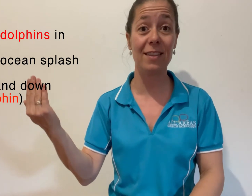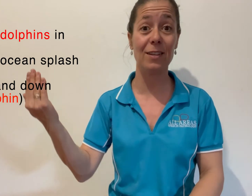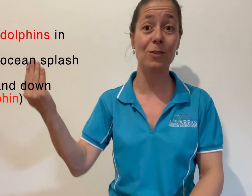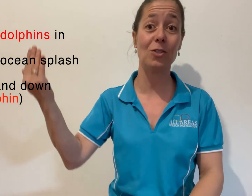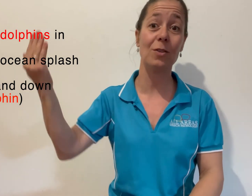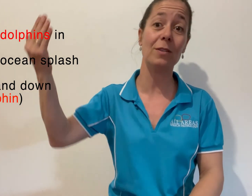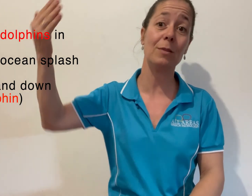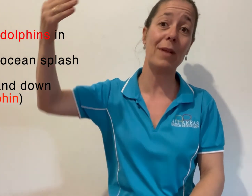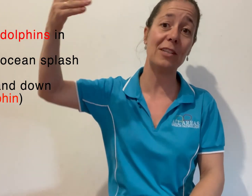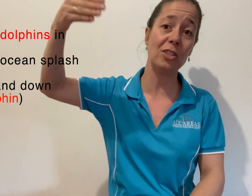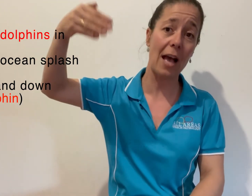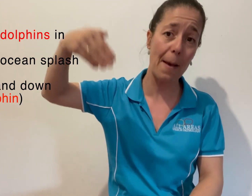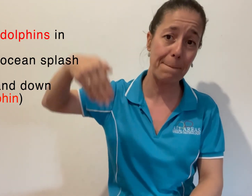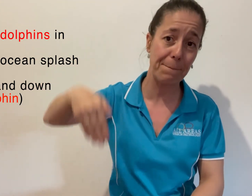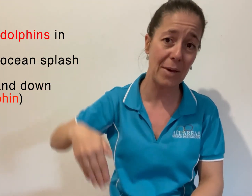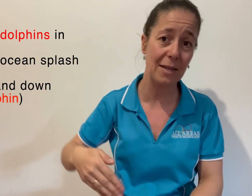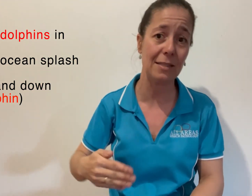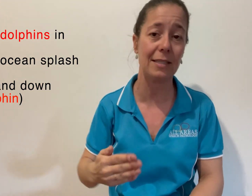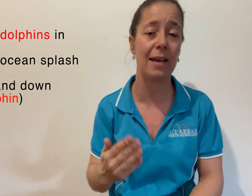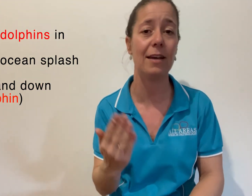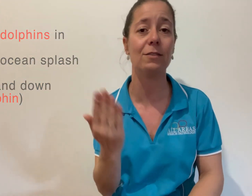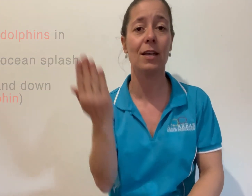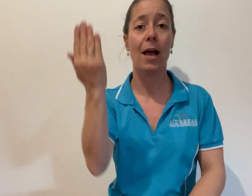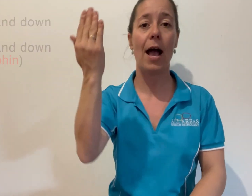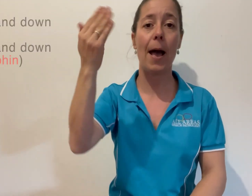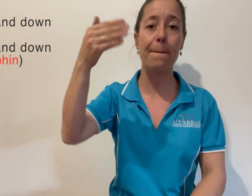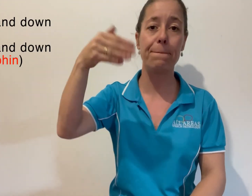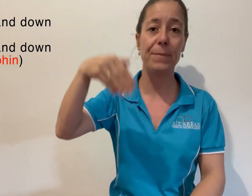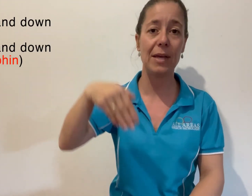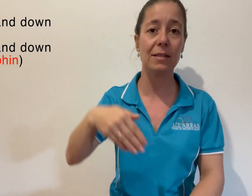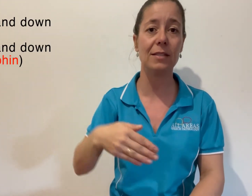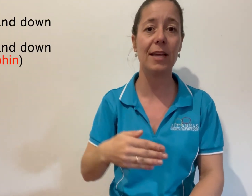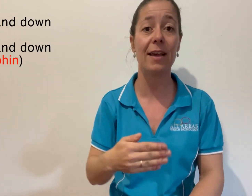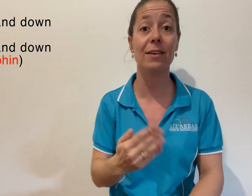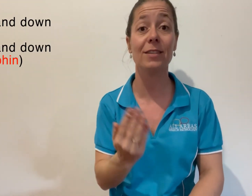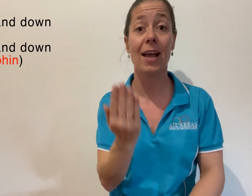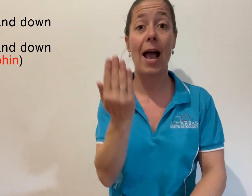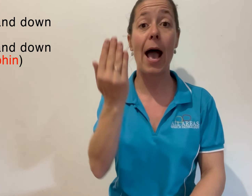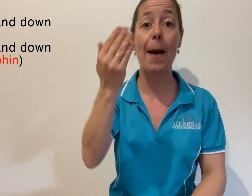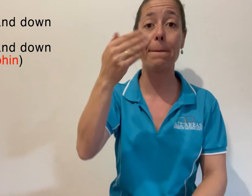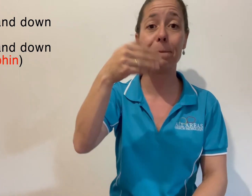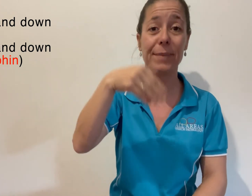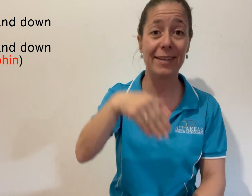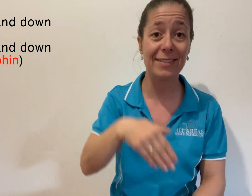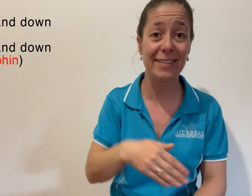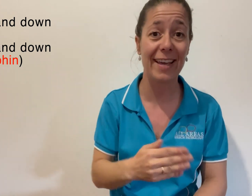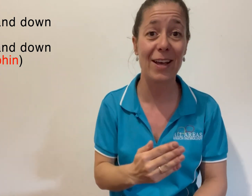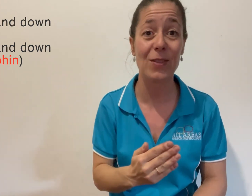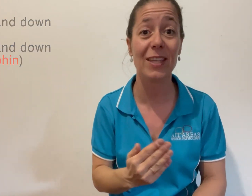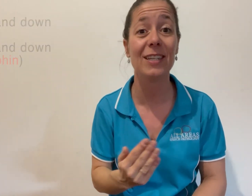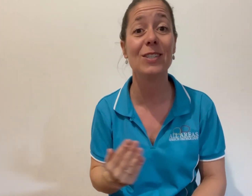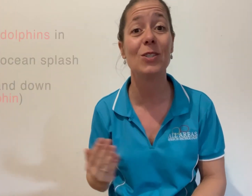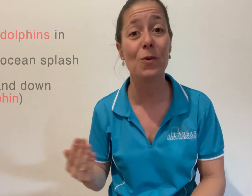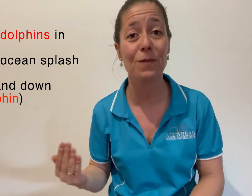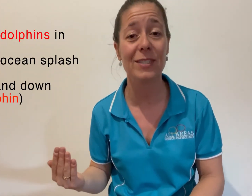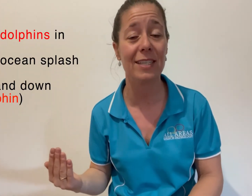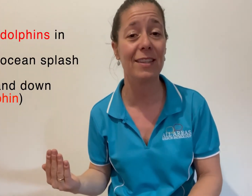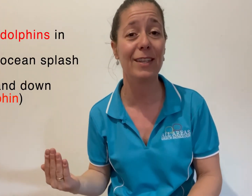ocean splash up and down, up and down, up up and down. They're dolphins in the